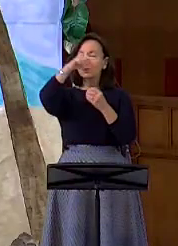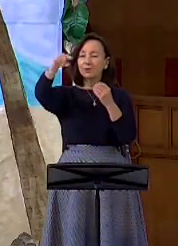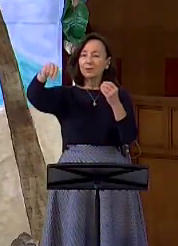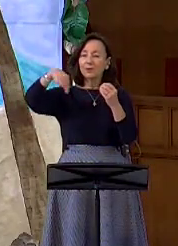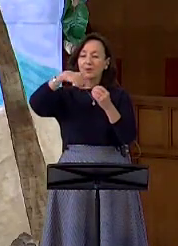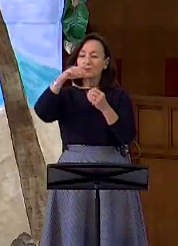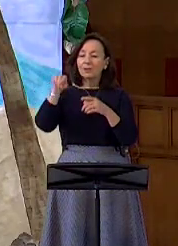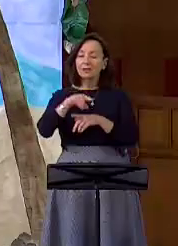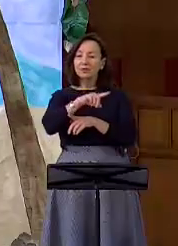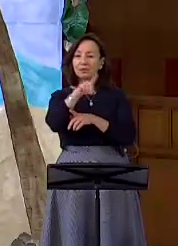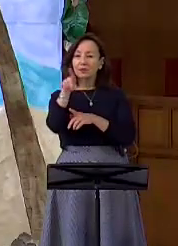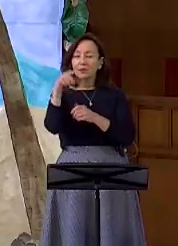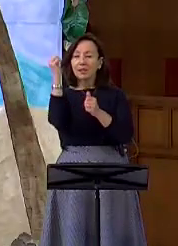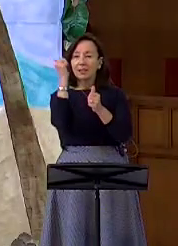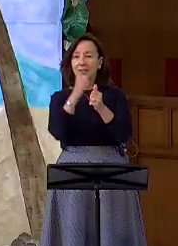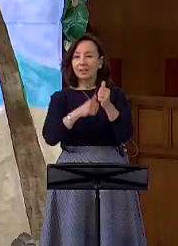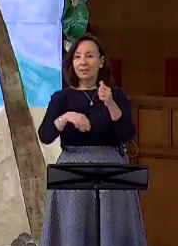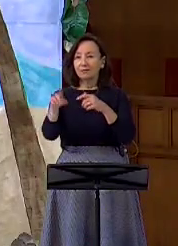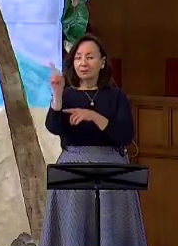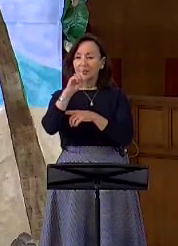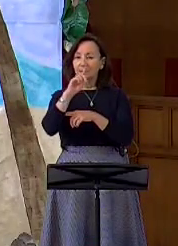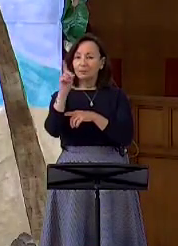God surround you